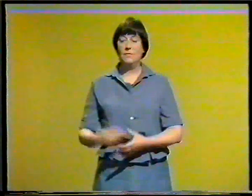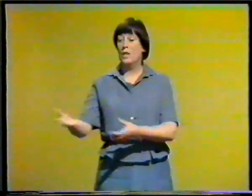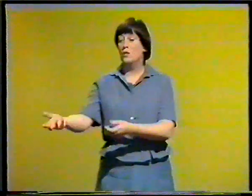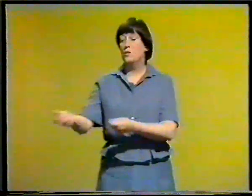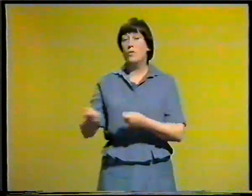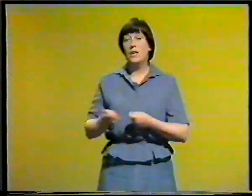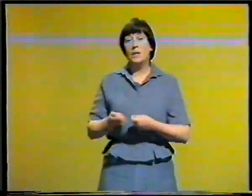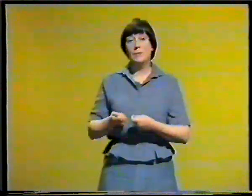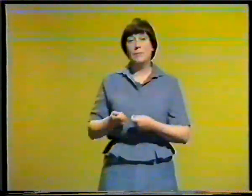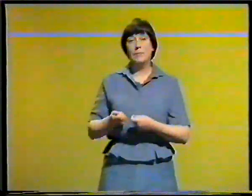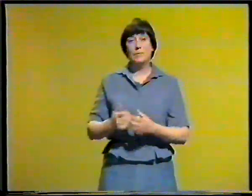To bring.